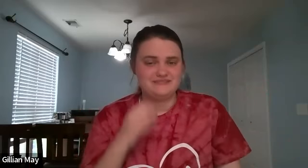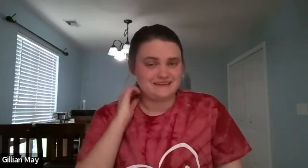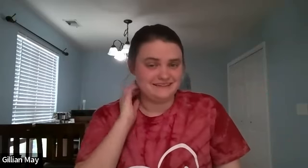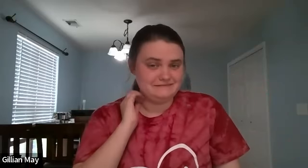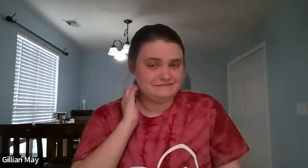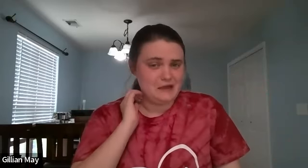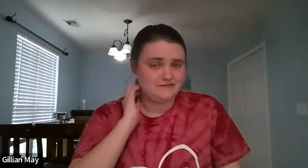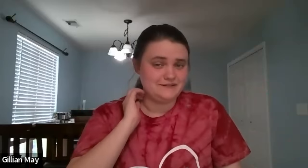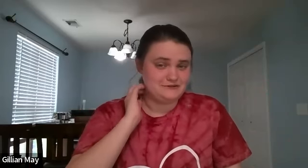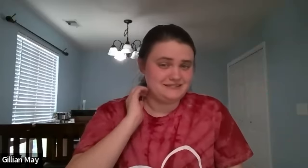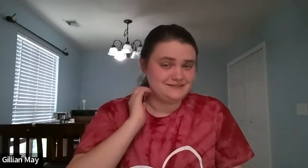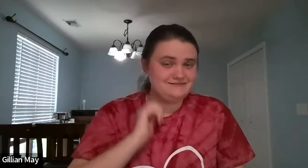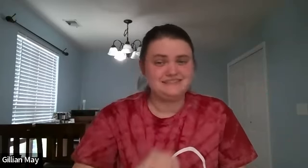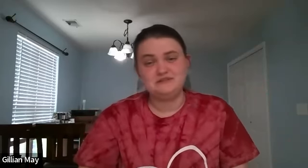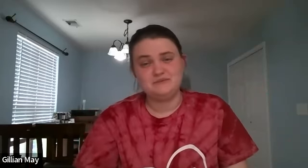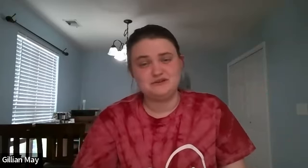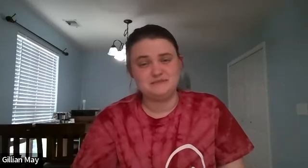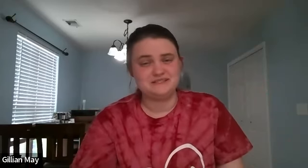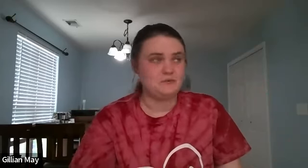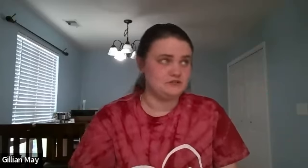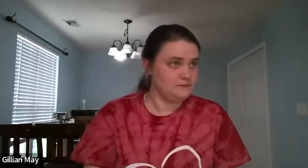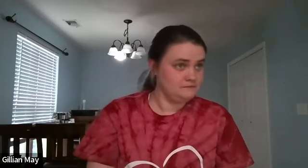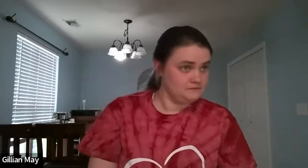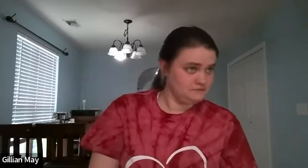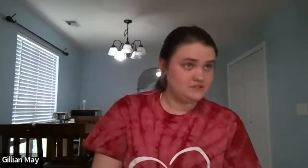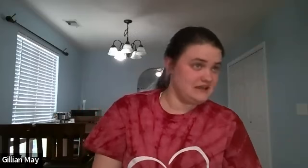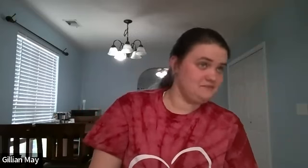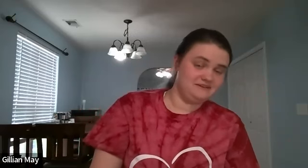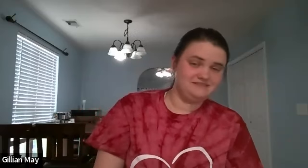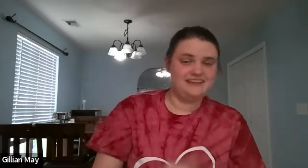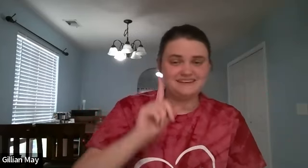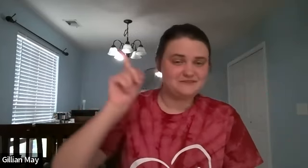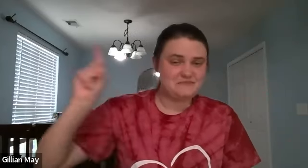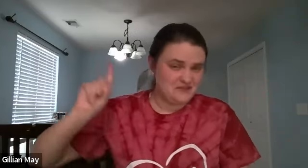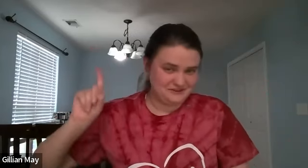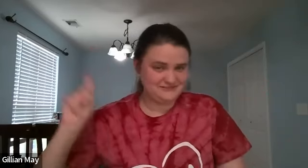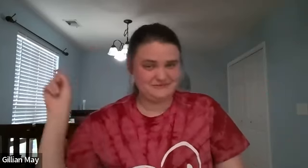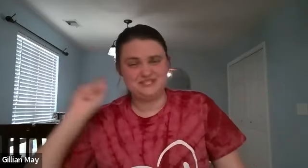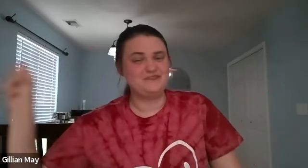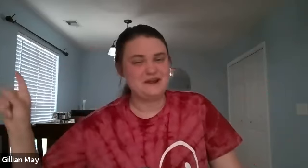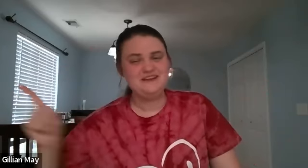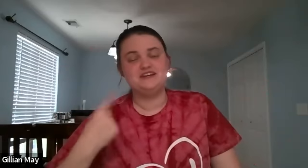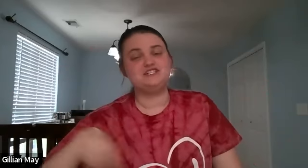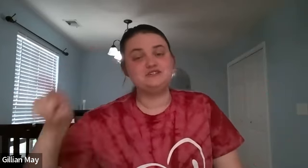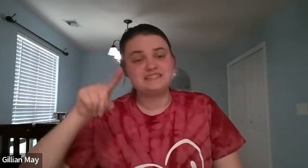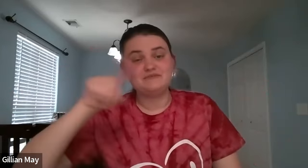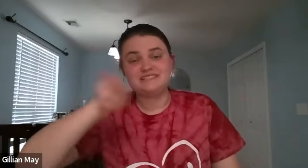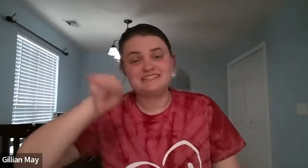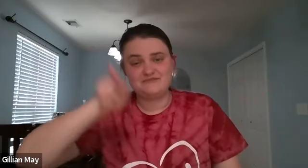that kid. I was a very nosy kid. Still am a nosy person. I'm always like, what's happening? I gained it from my mother. I mean, she's very, because we'll see deaf